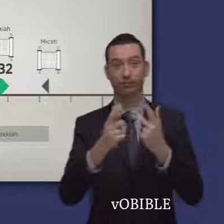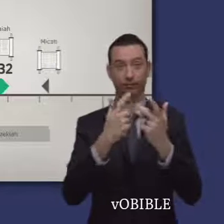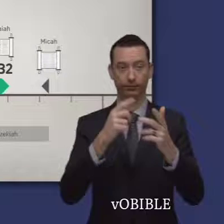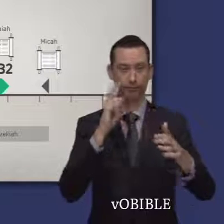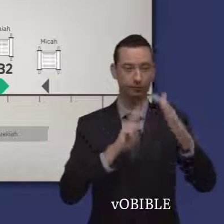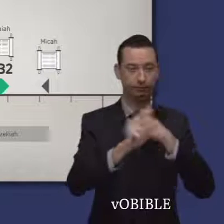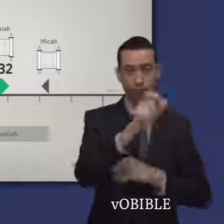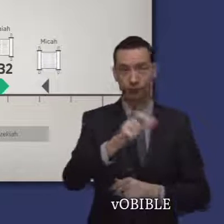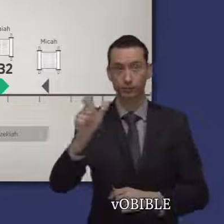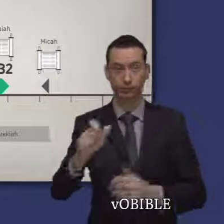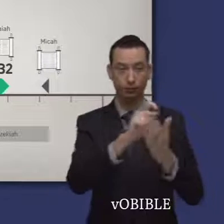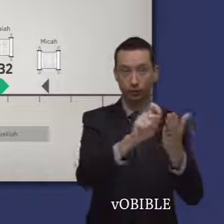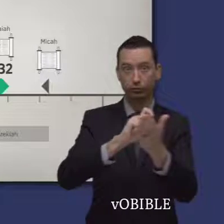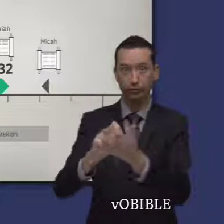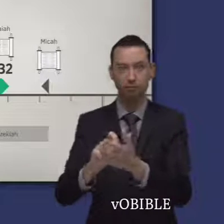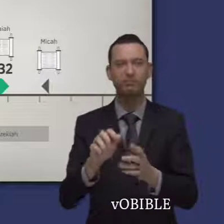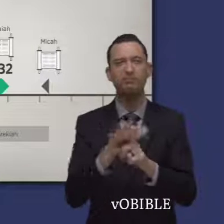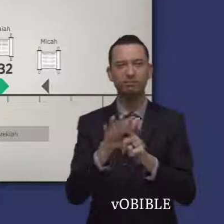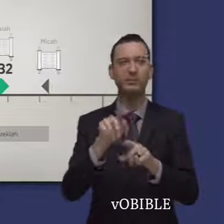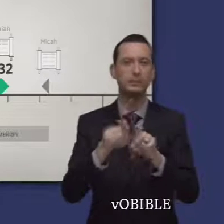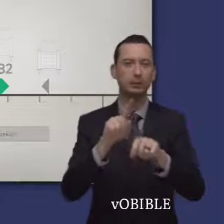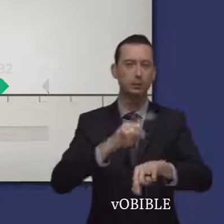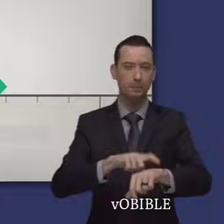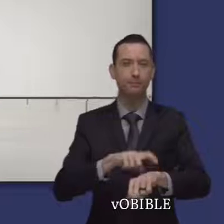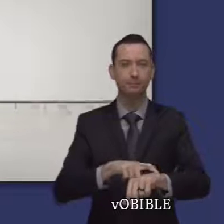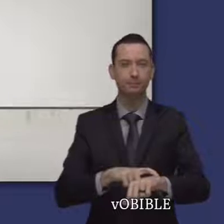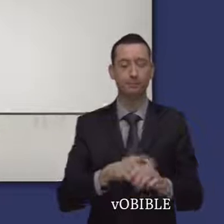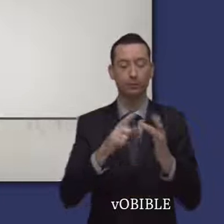Hosea and Micah recorded their prophecies around the same time.